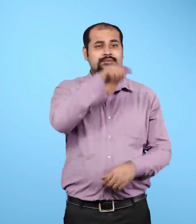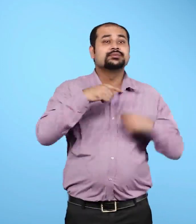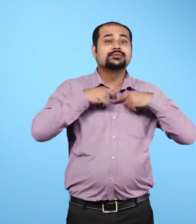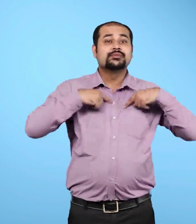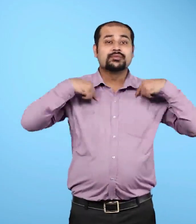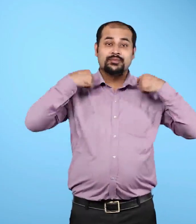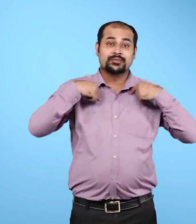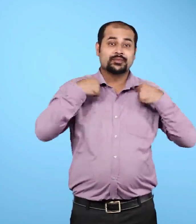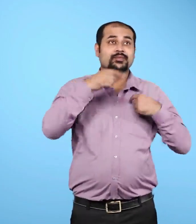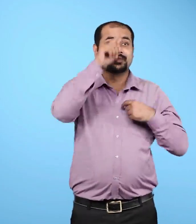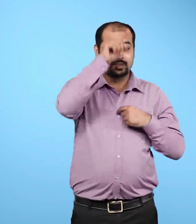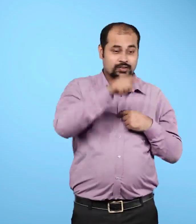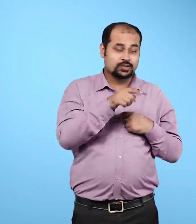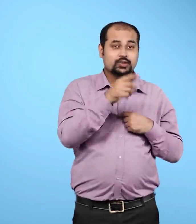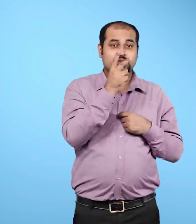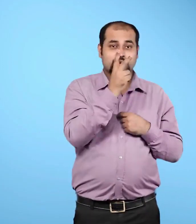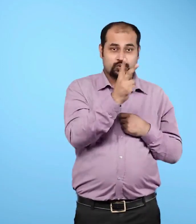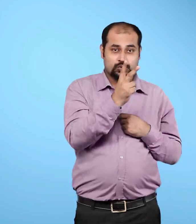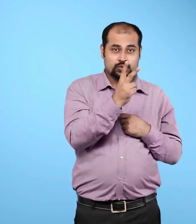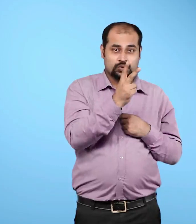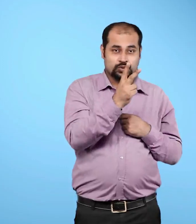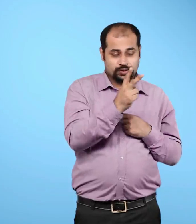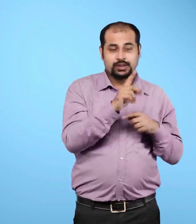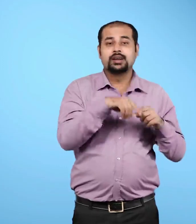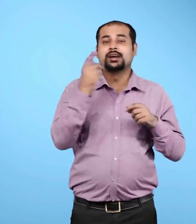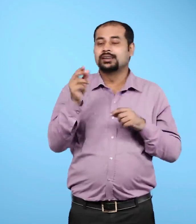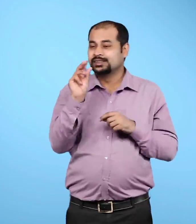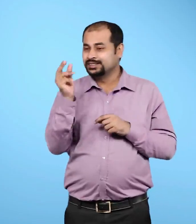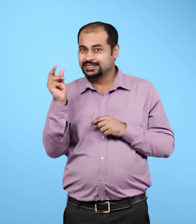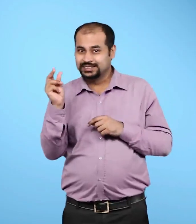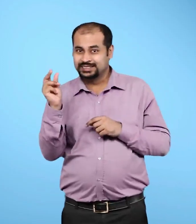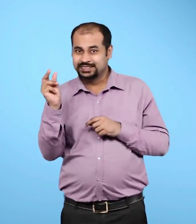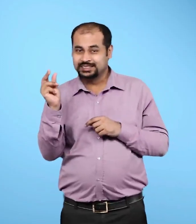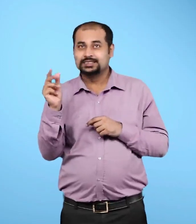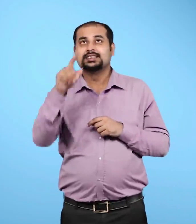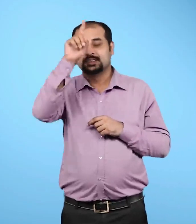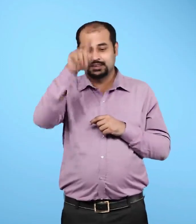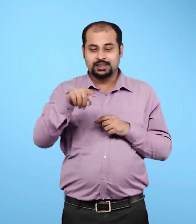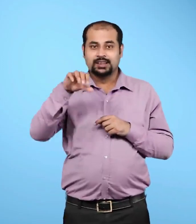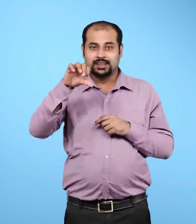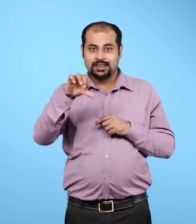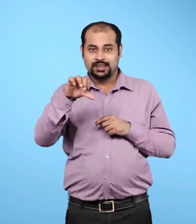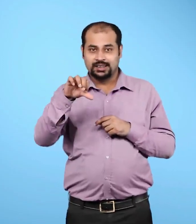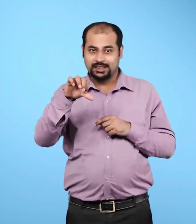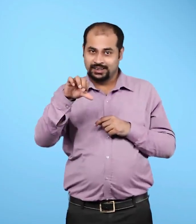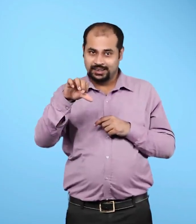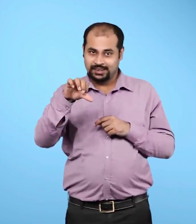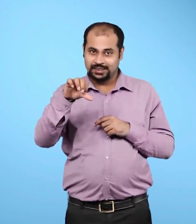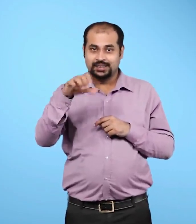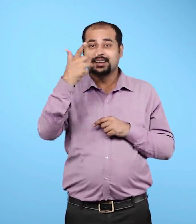indicating tens of the table in picture 2. Cat 1 is saying, there are 2 necklaces, so